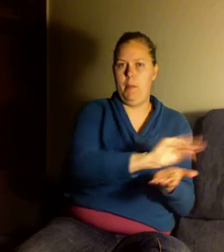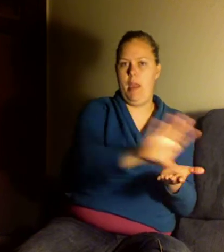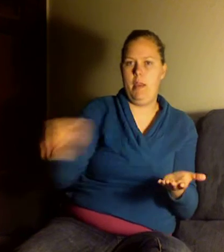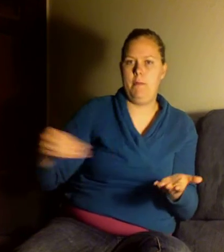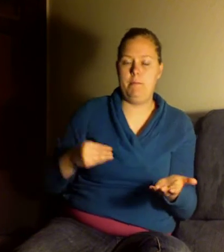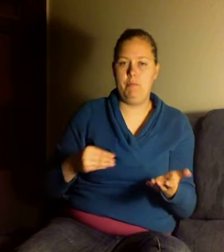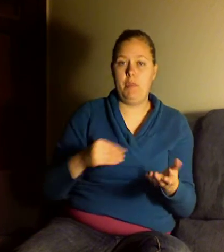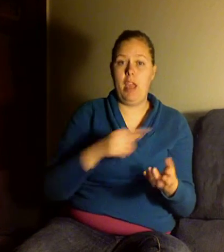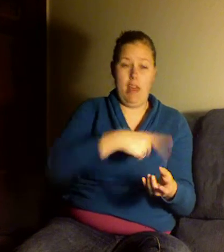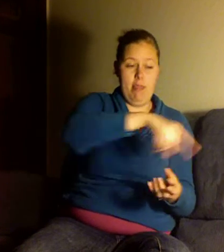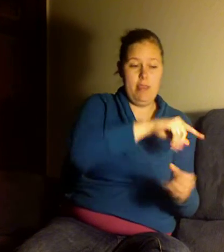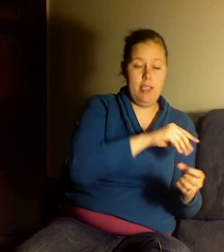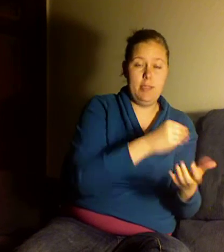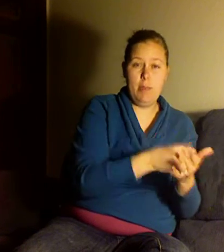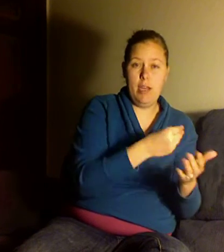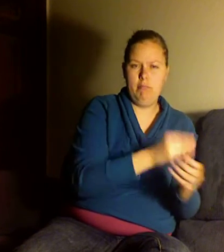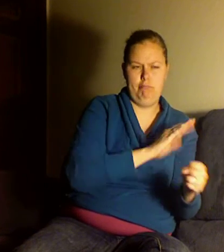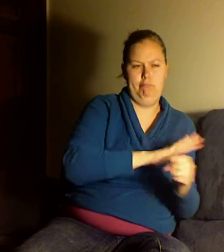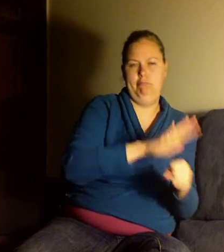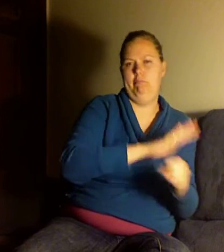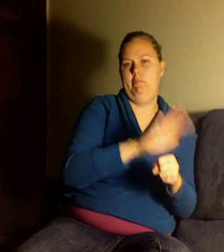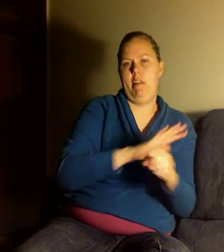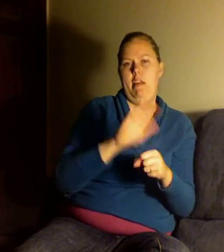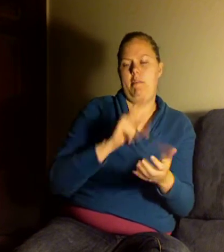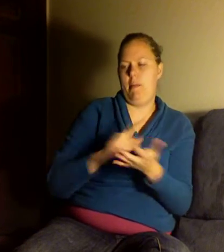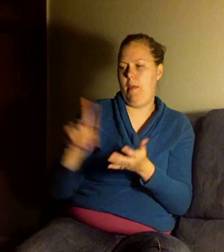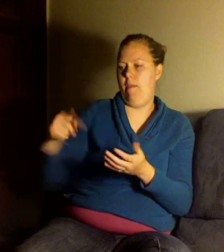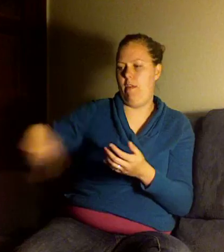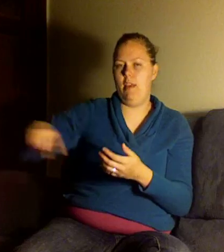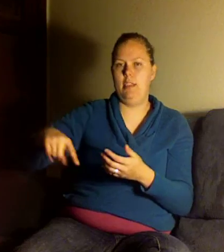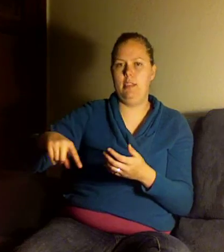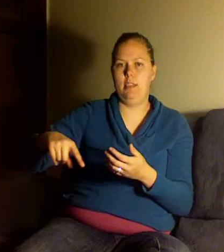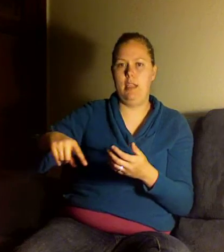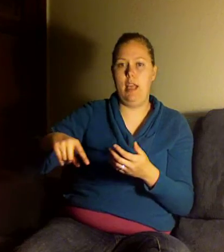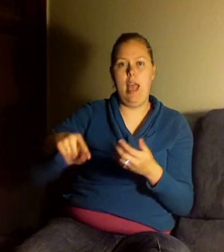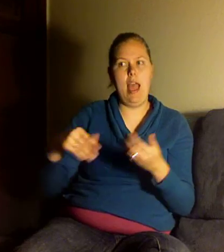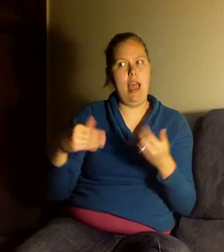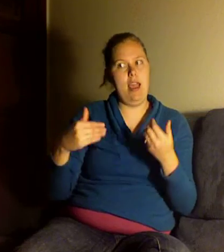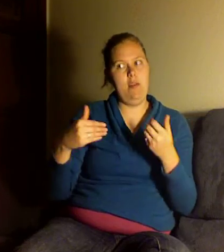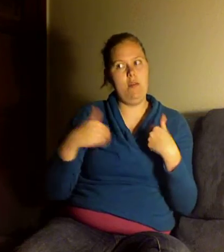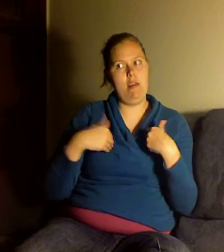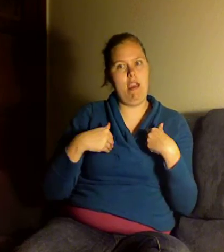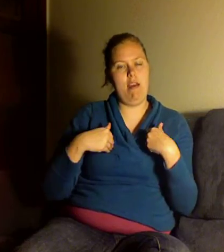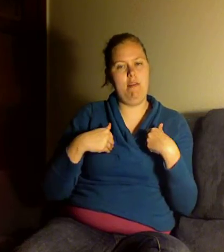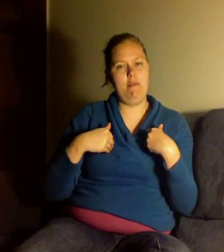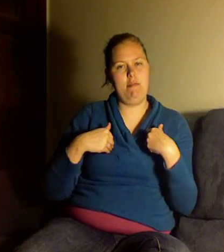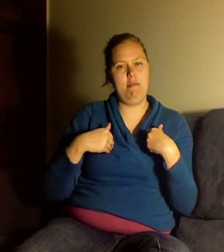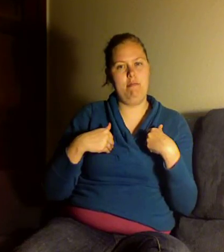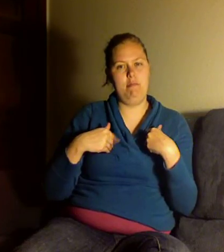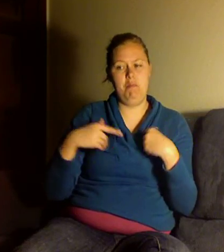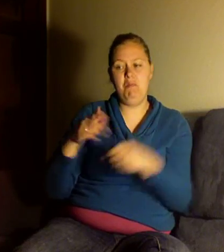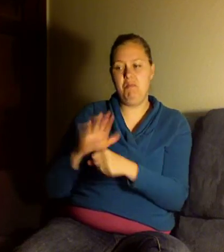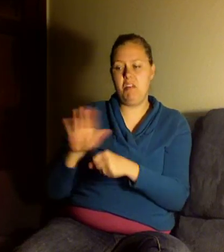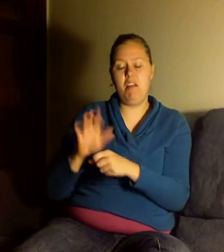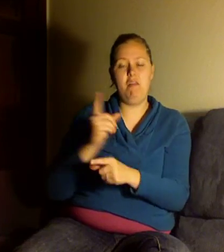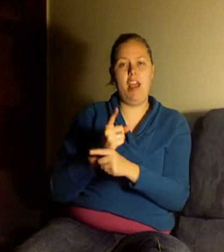of these benefits, and actually we are running a little bit of a surplus. And that surplus is put into a